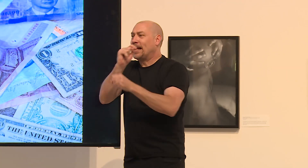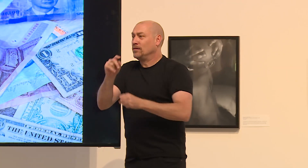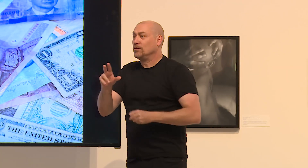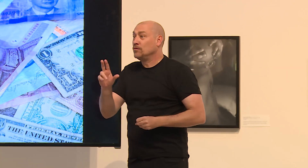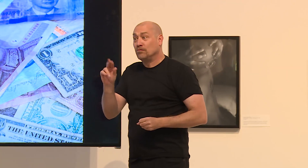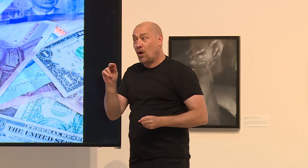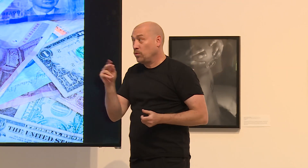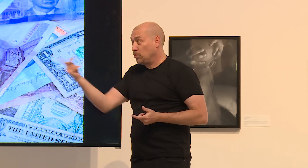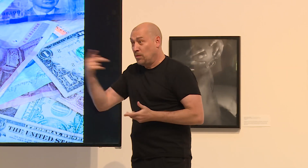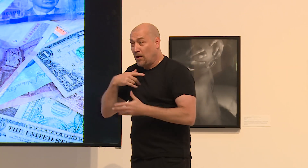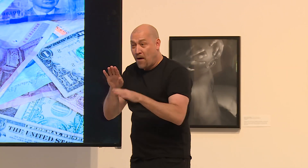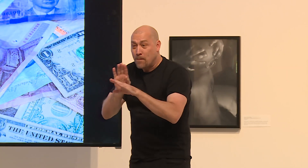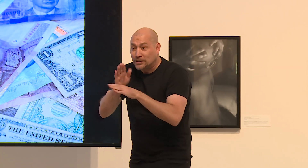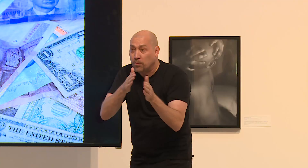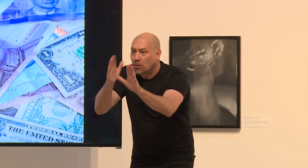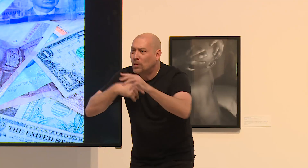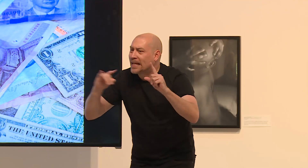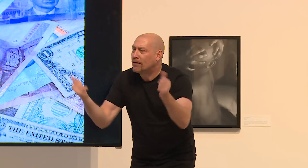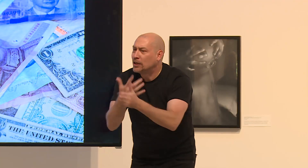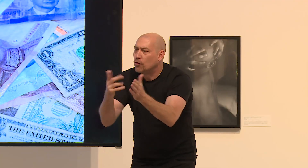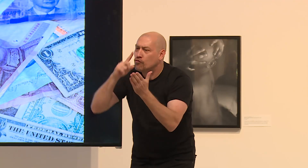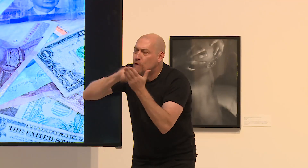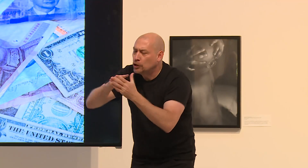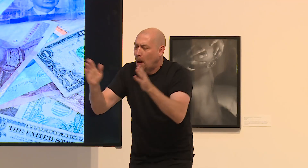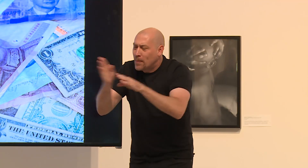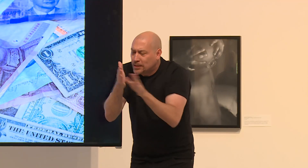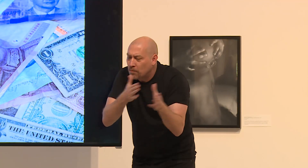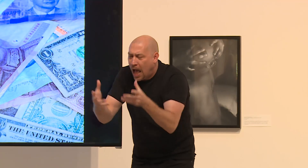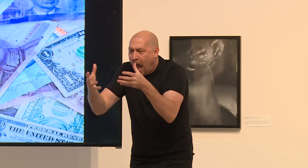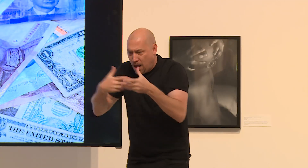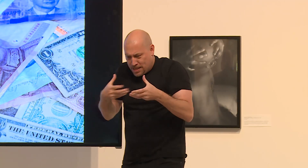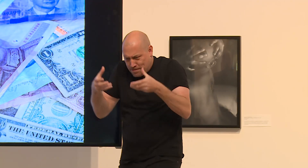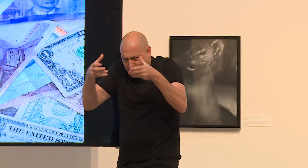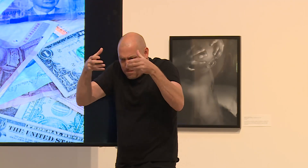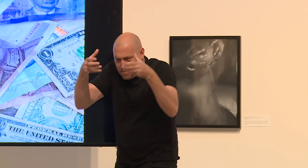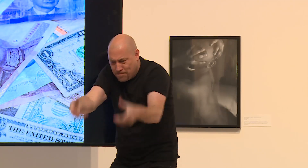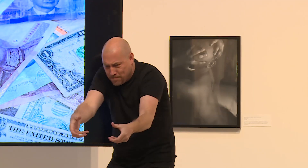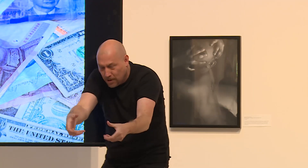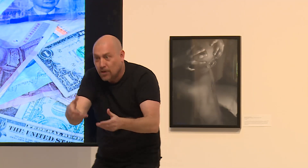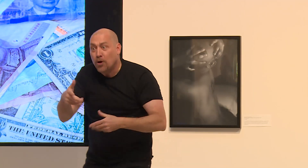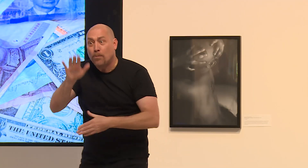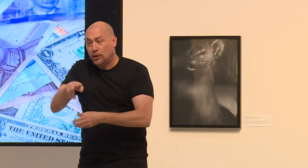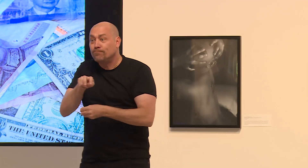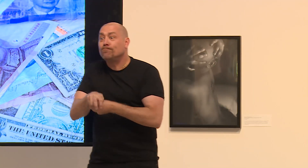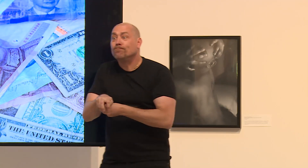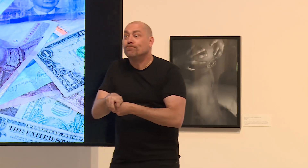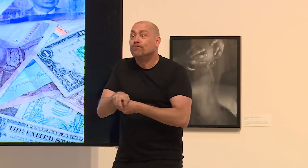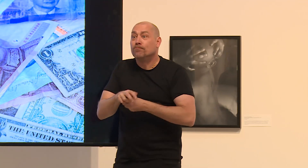don't immediately go in and get this money. No, you still have to have that market plan. You still have to have that business plan.